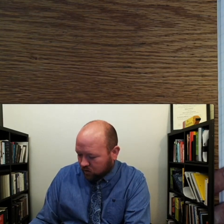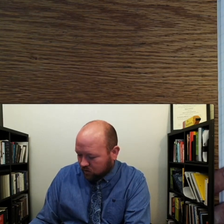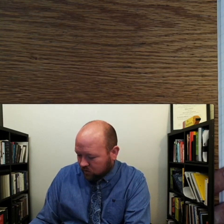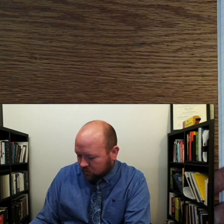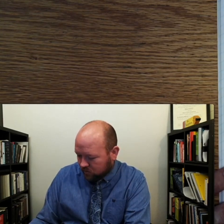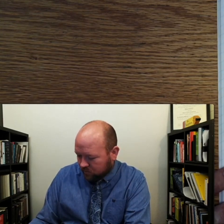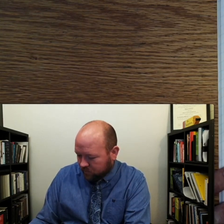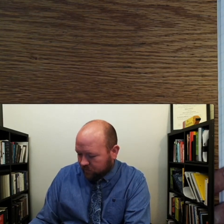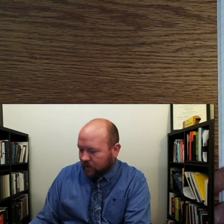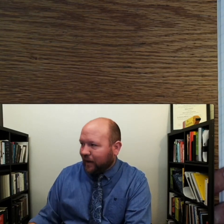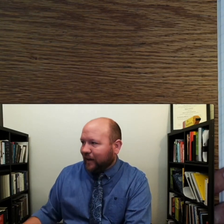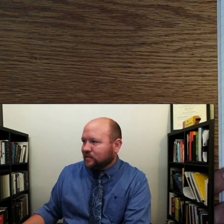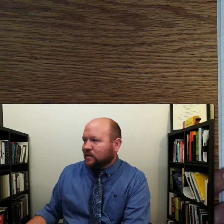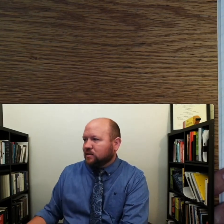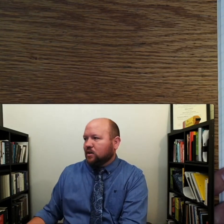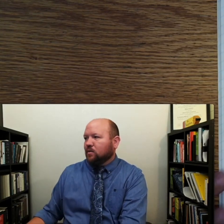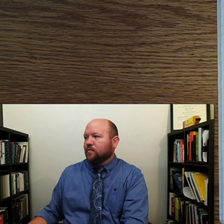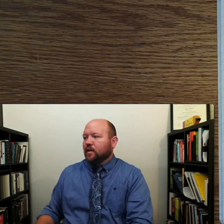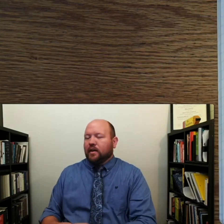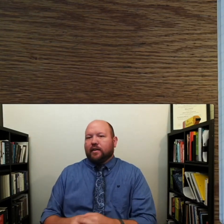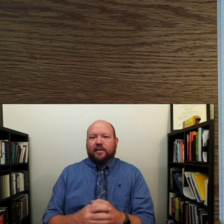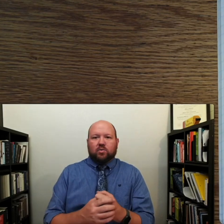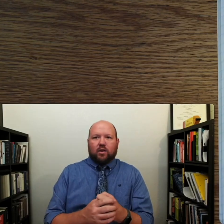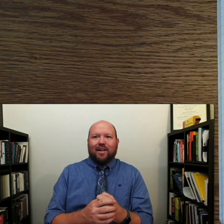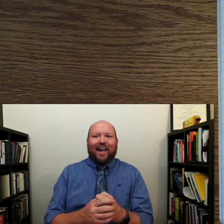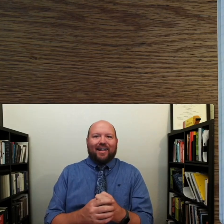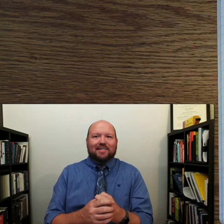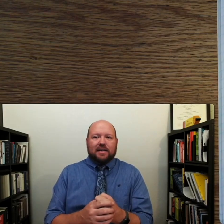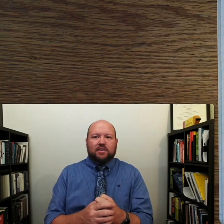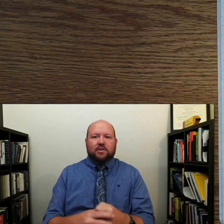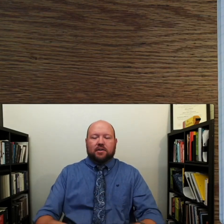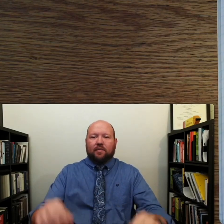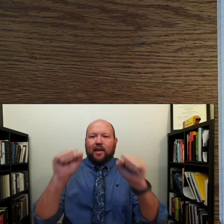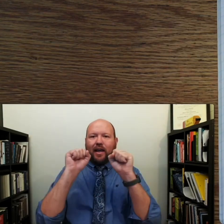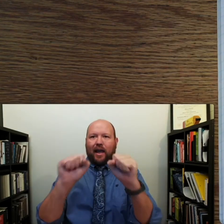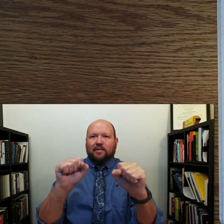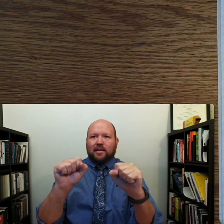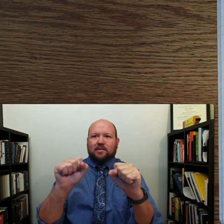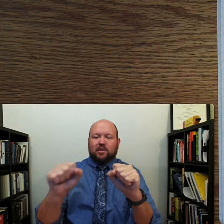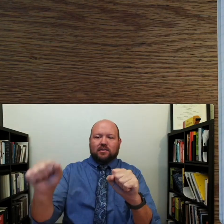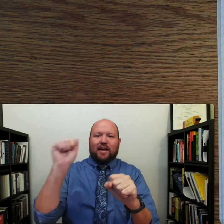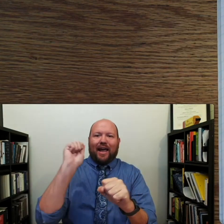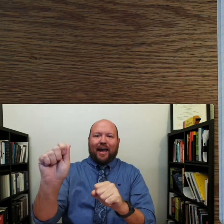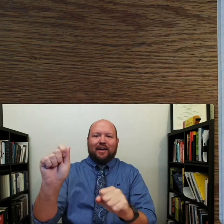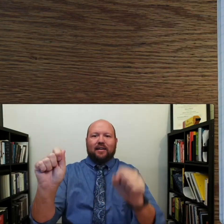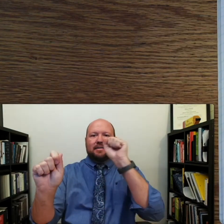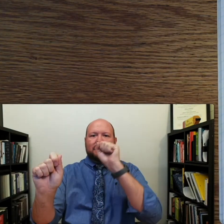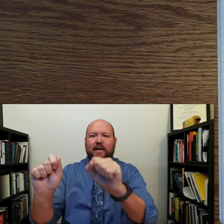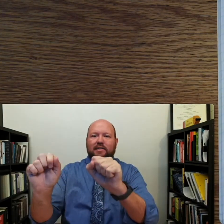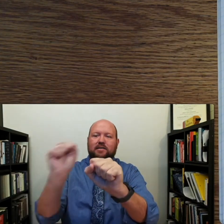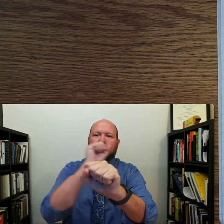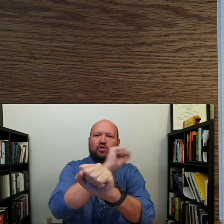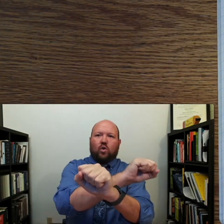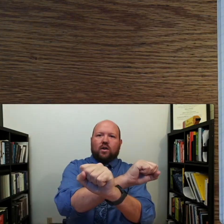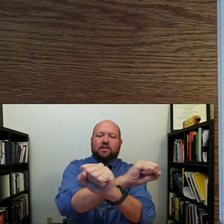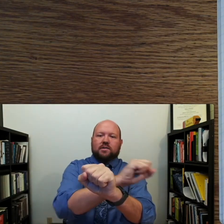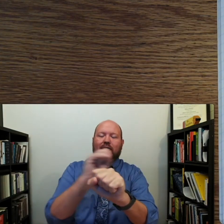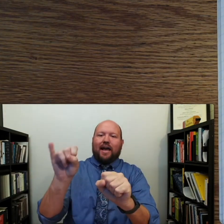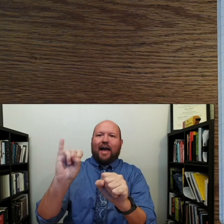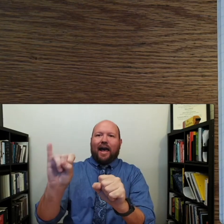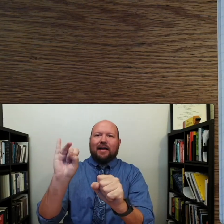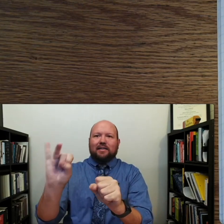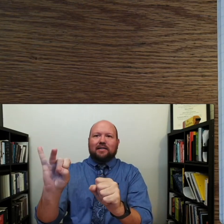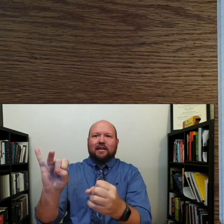Ancestor. Ancestor. Next word, ancestors. Ancestors. Ancestors.